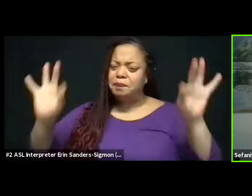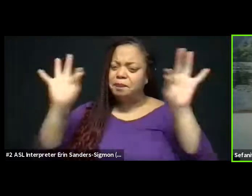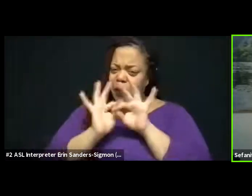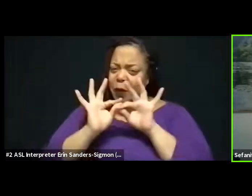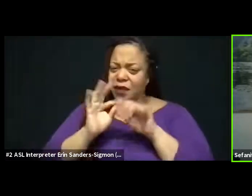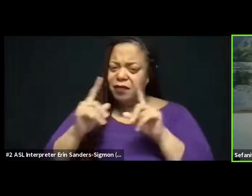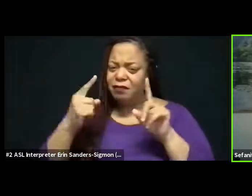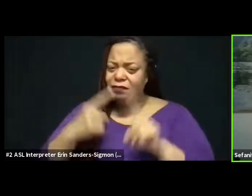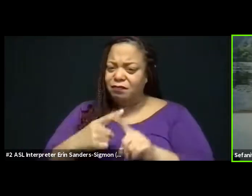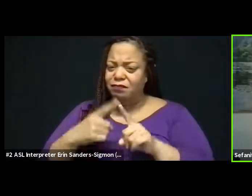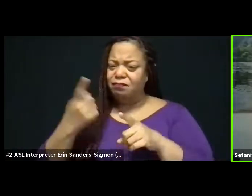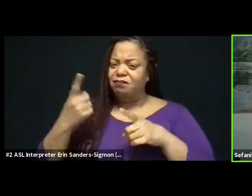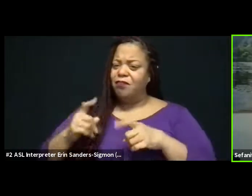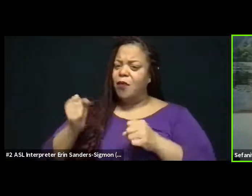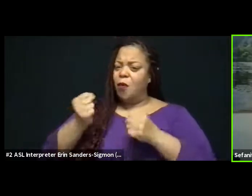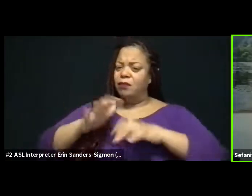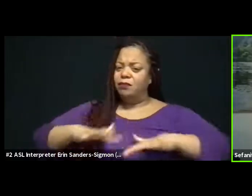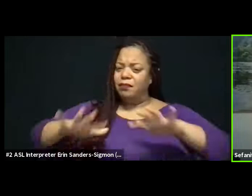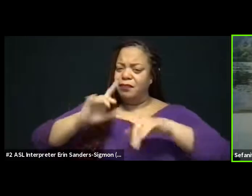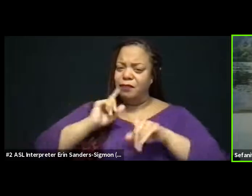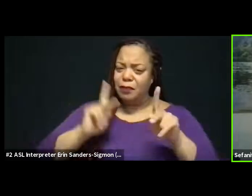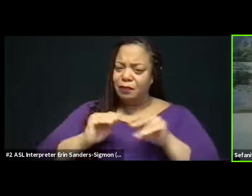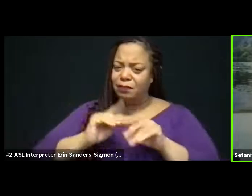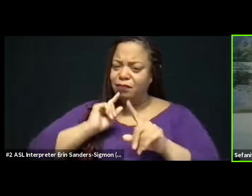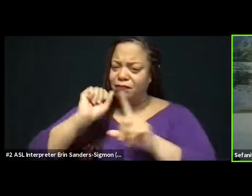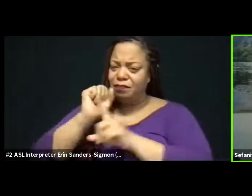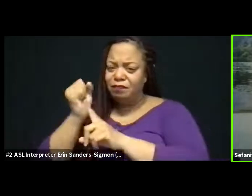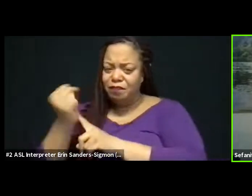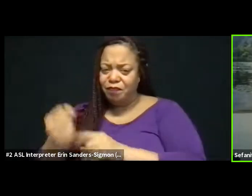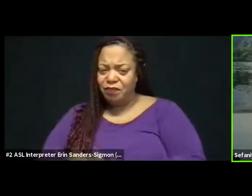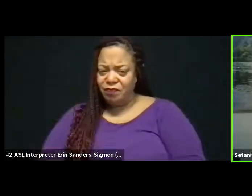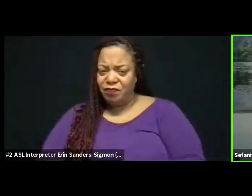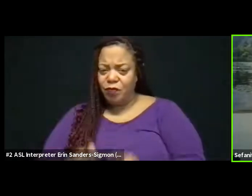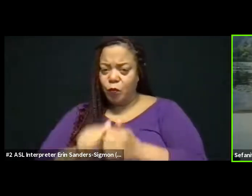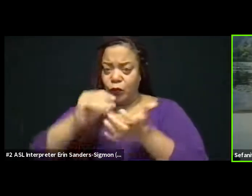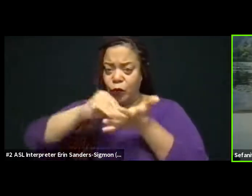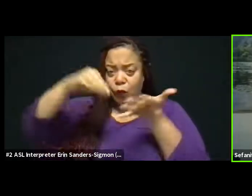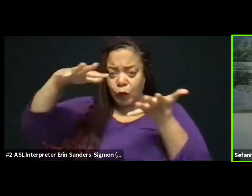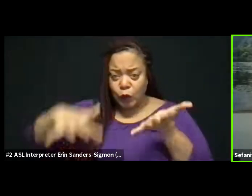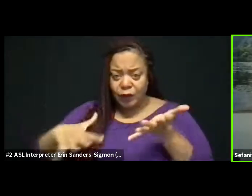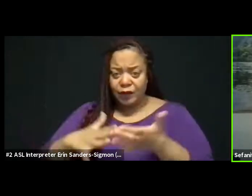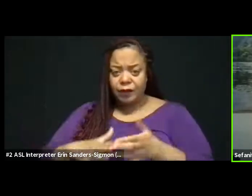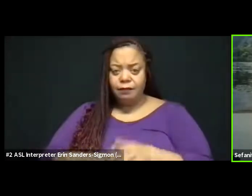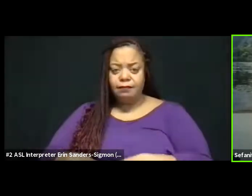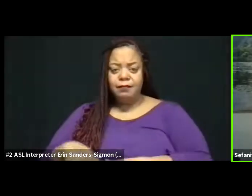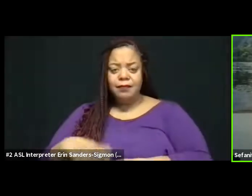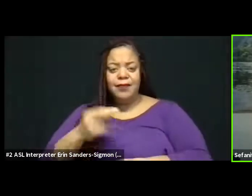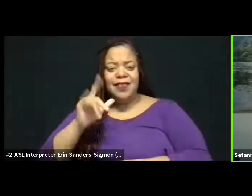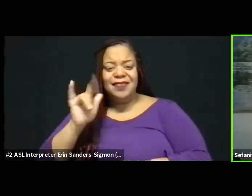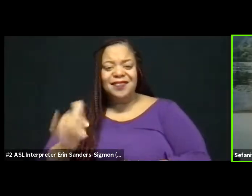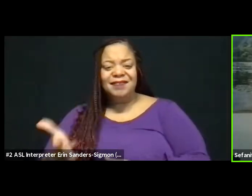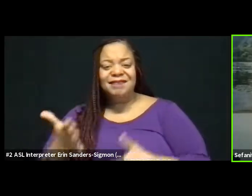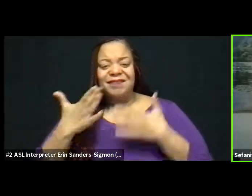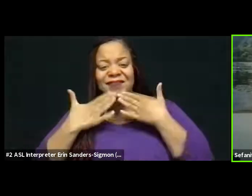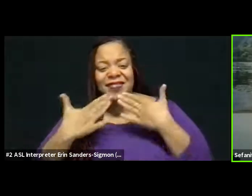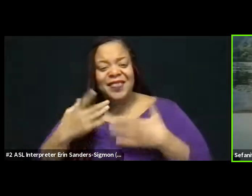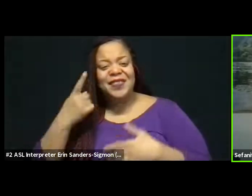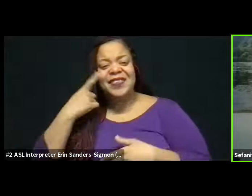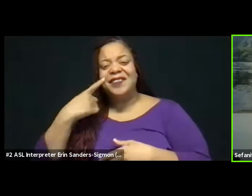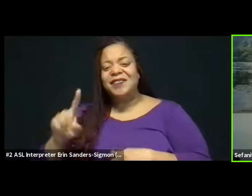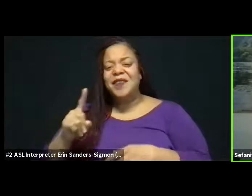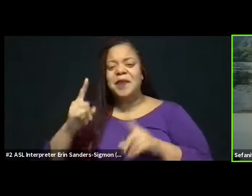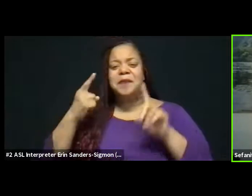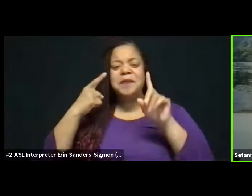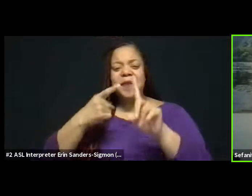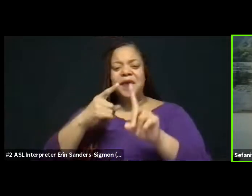to students. And then Keith, thank you for pointing out the importance of wonder in this work and wondering